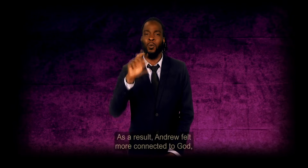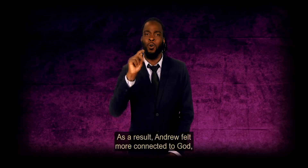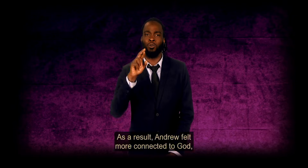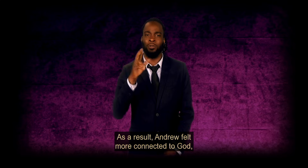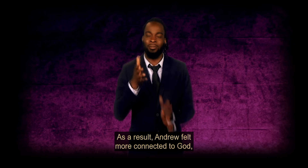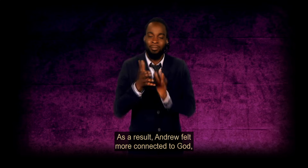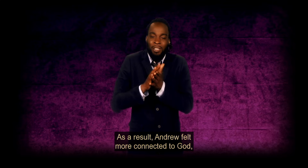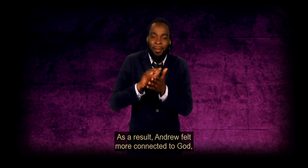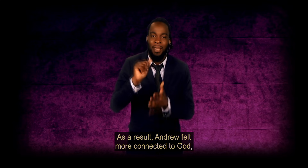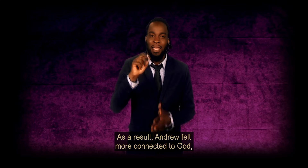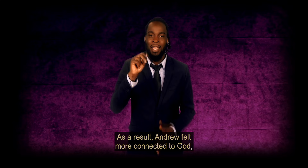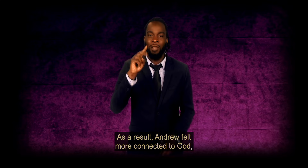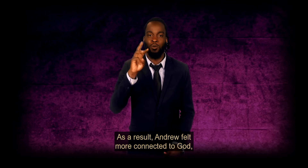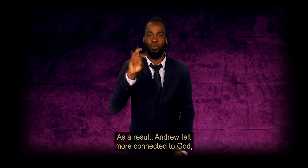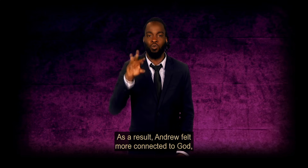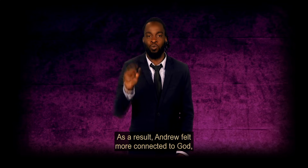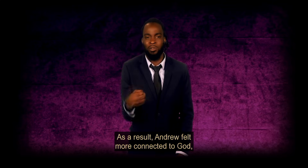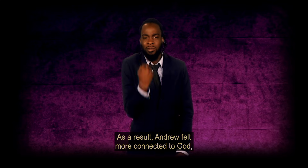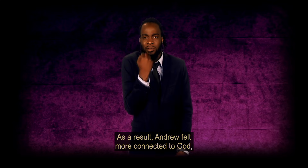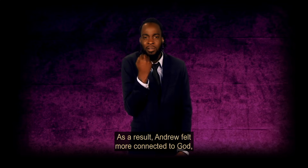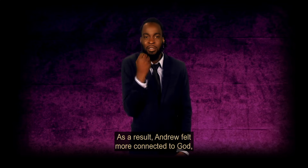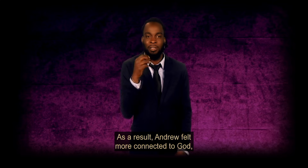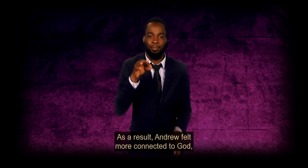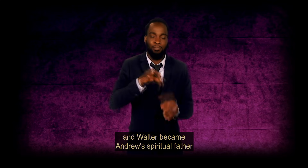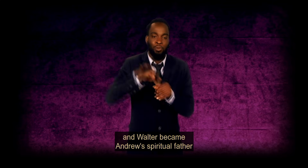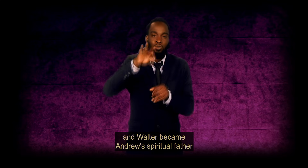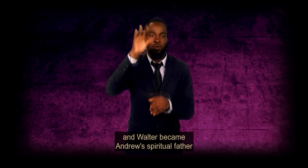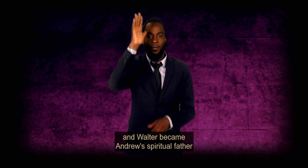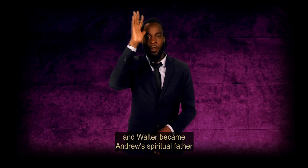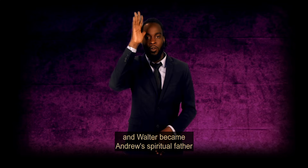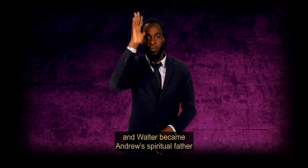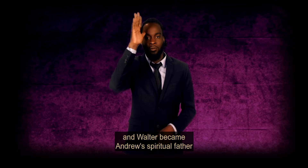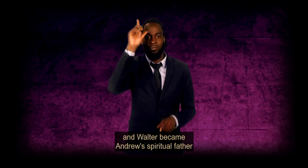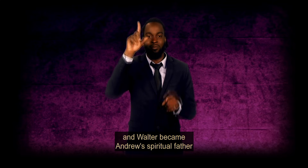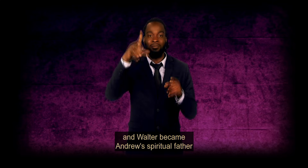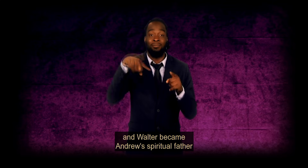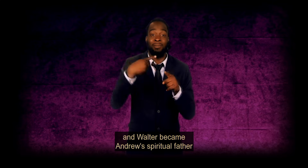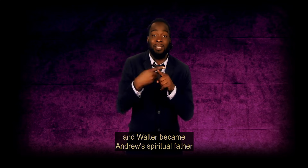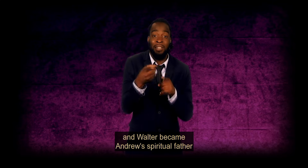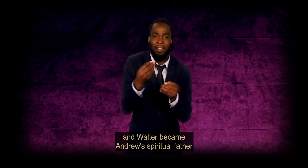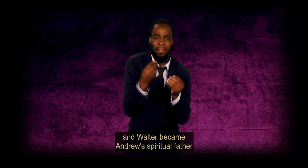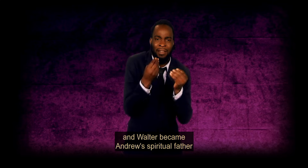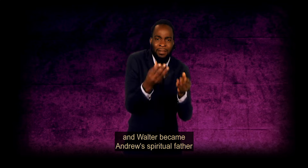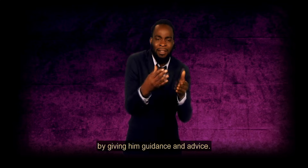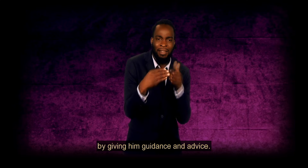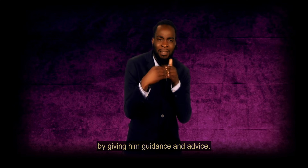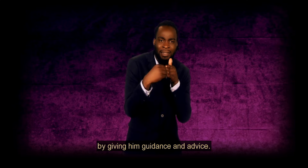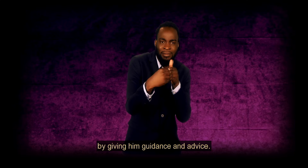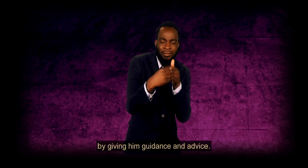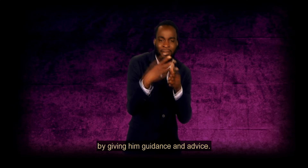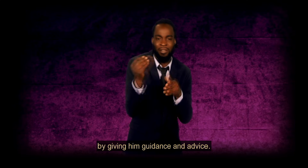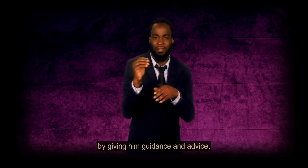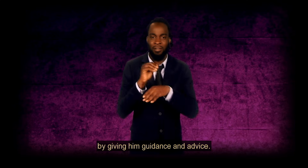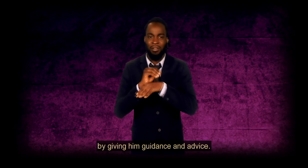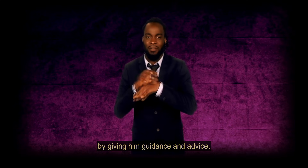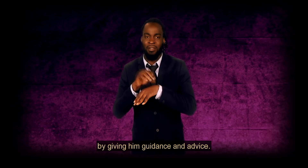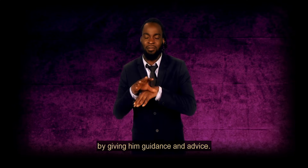As a result, Andrew felt more connected to God, and Walter became Andrew's spiritual father by giving him guidance and